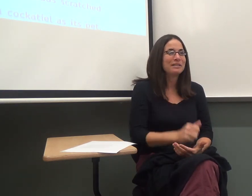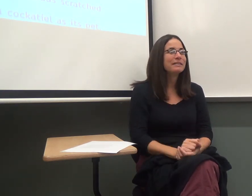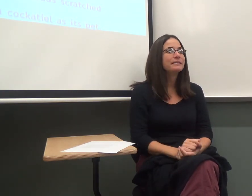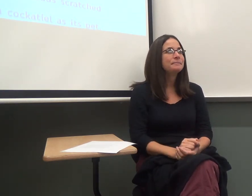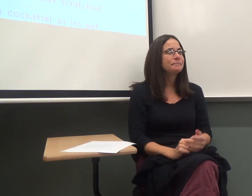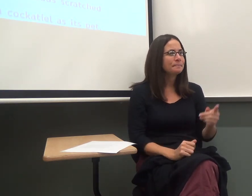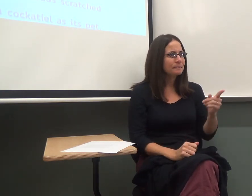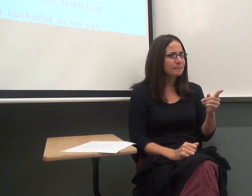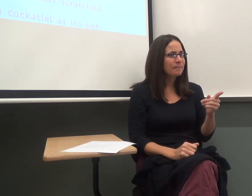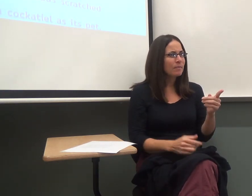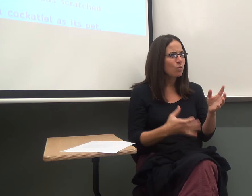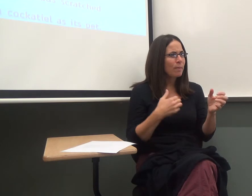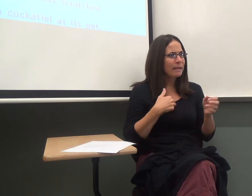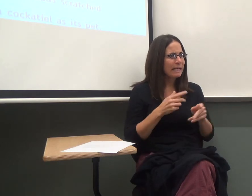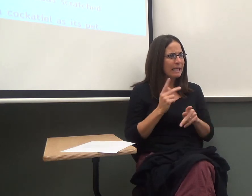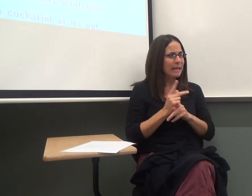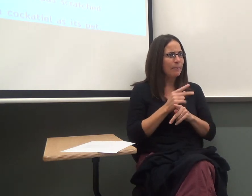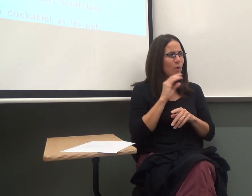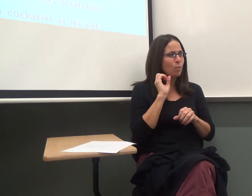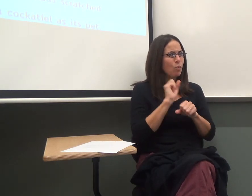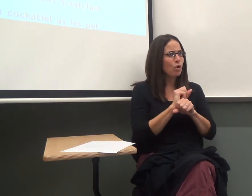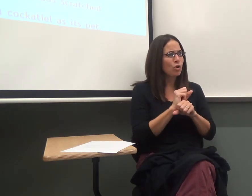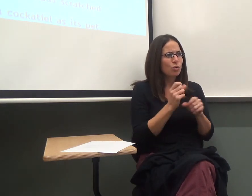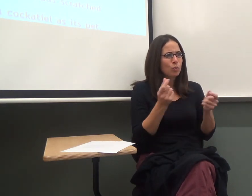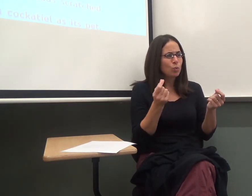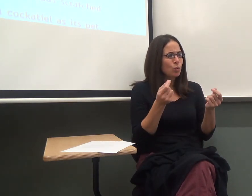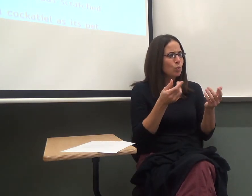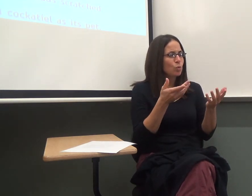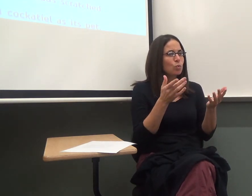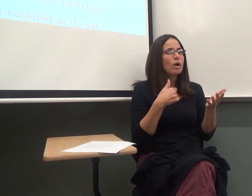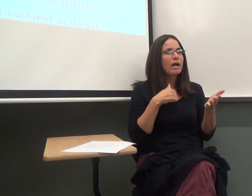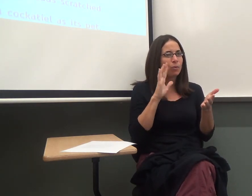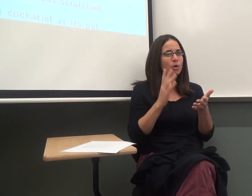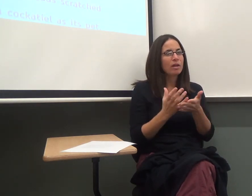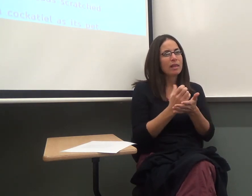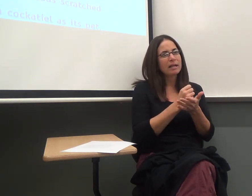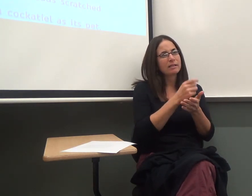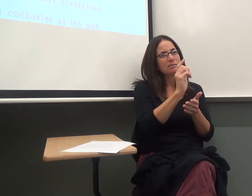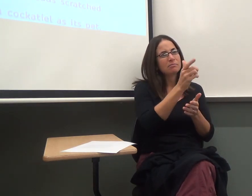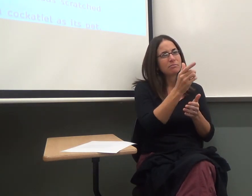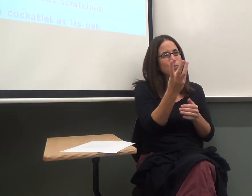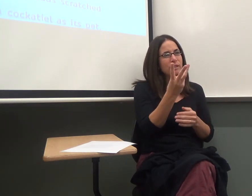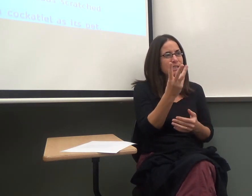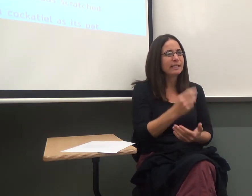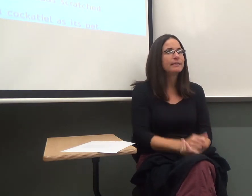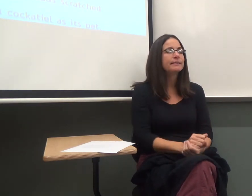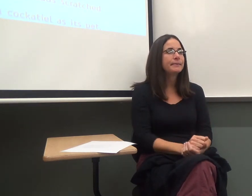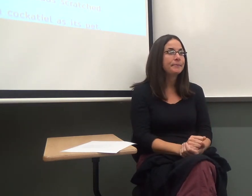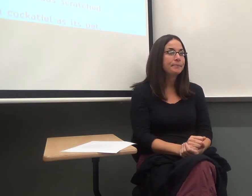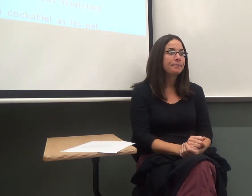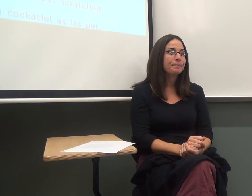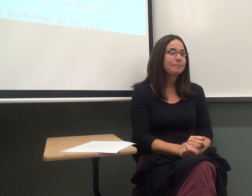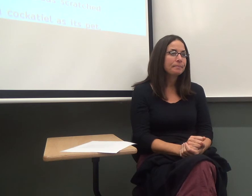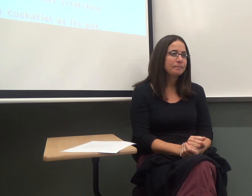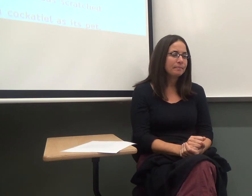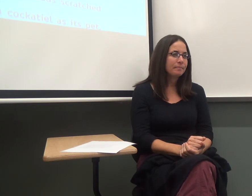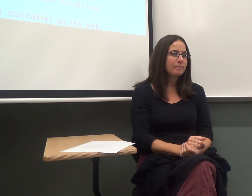in case, or? Okay. Okay. I'll collect it all. Okay. So you want the Bigfoot homework too? No,